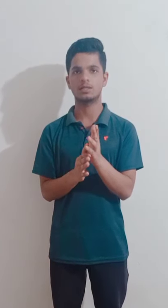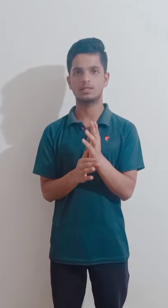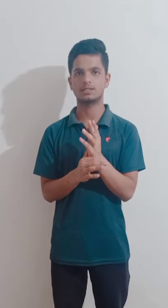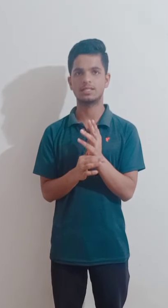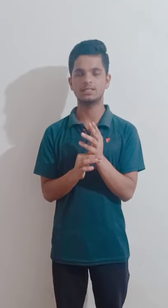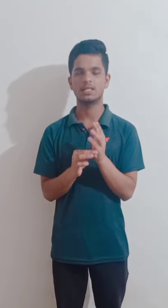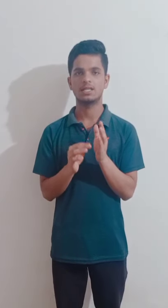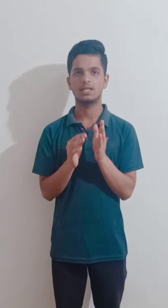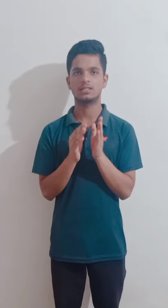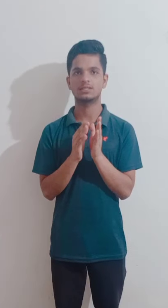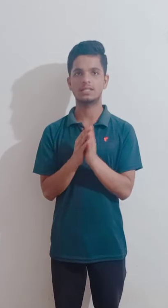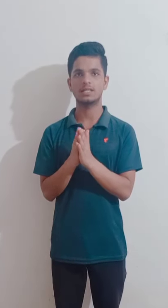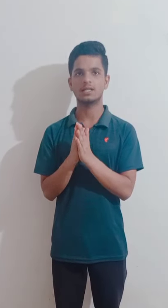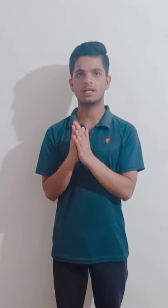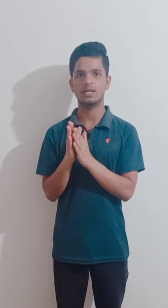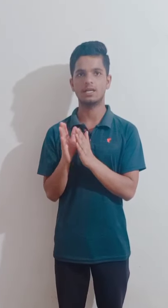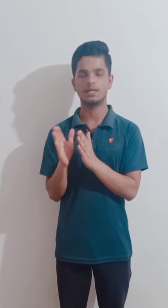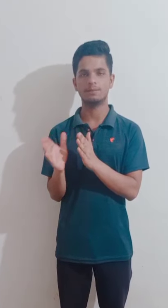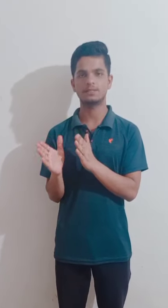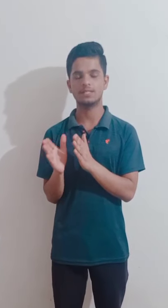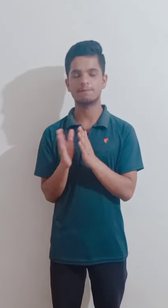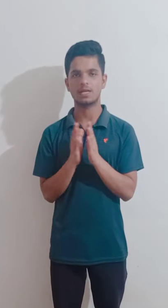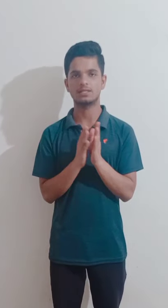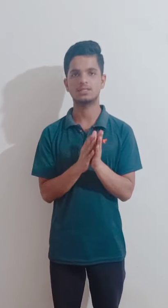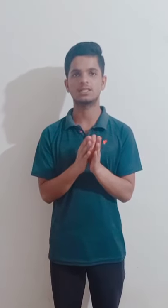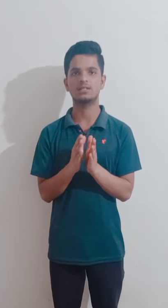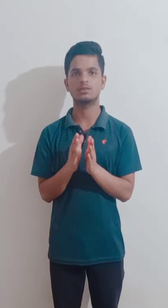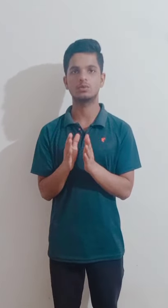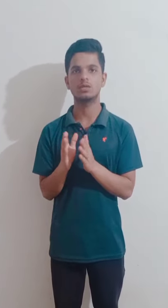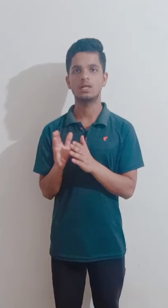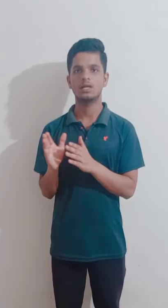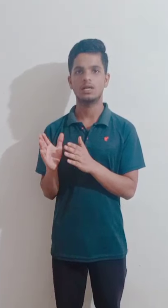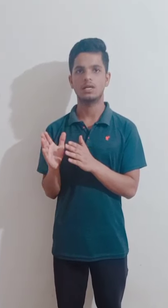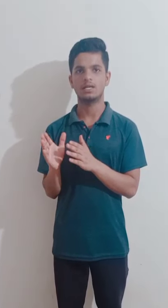strings, string ABC and string to ABC.